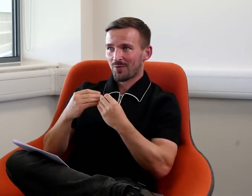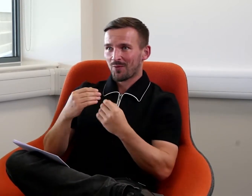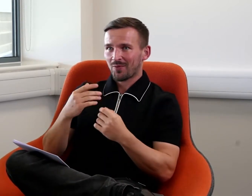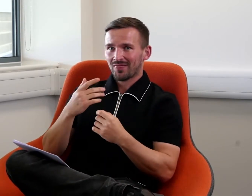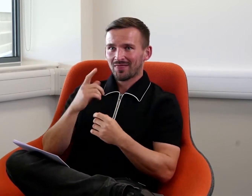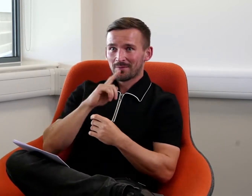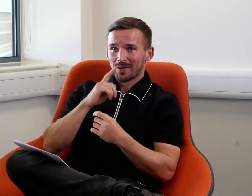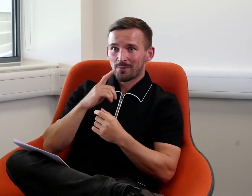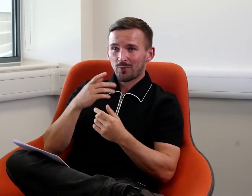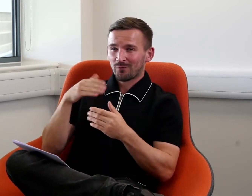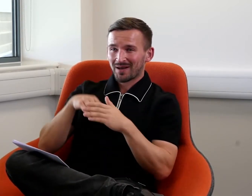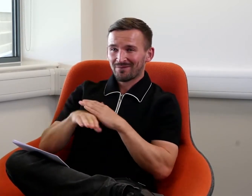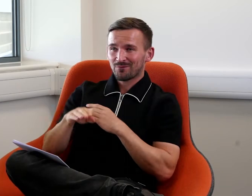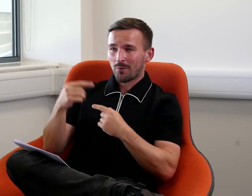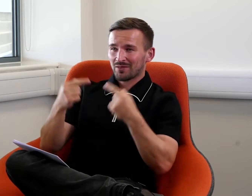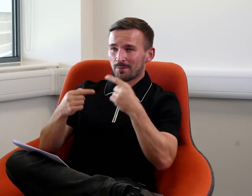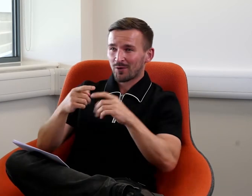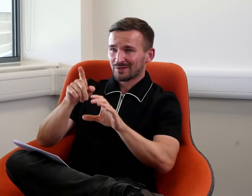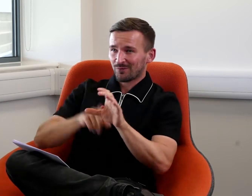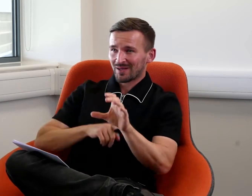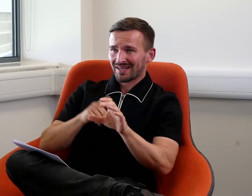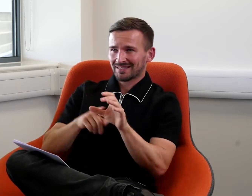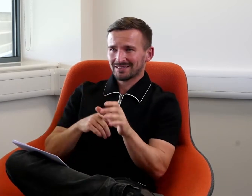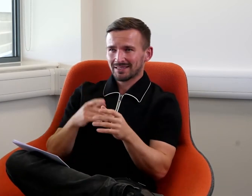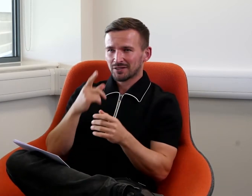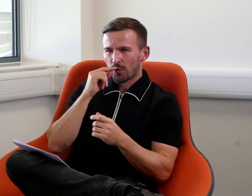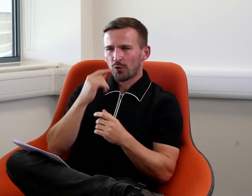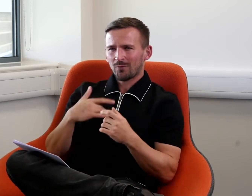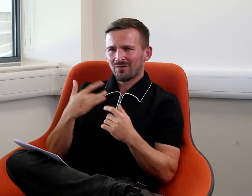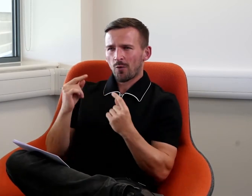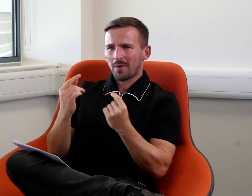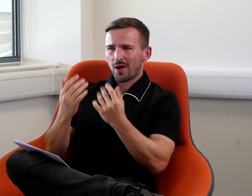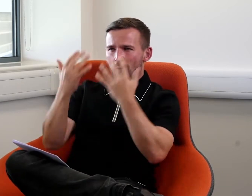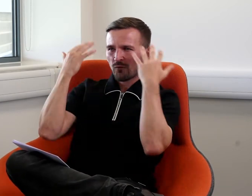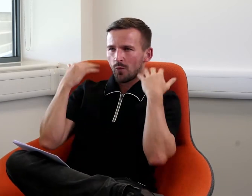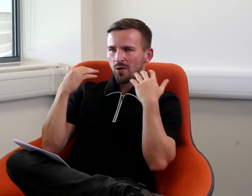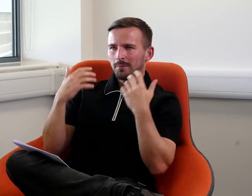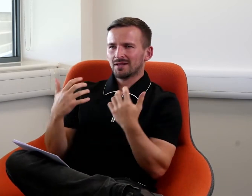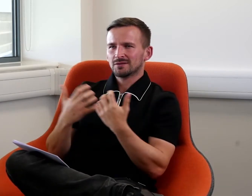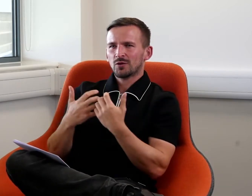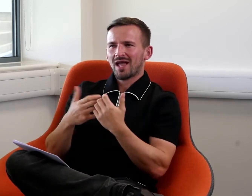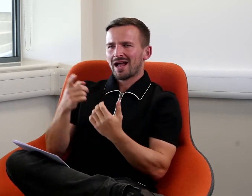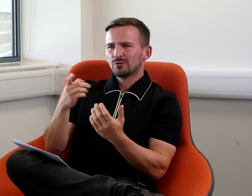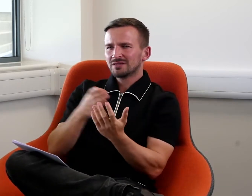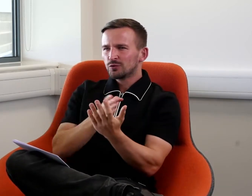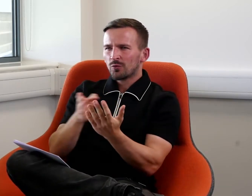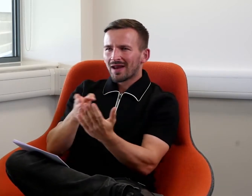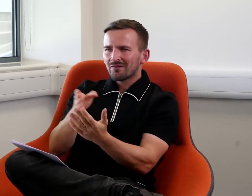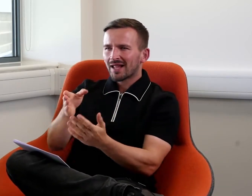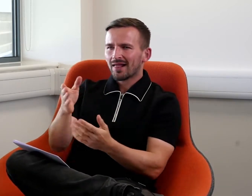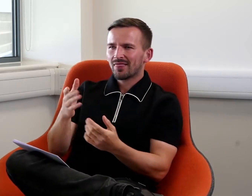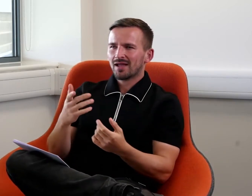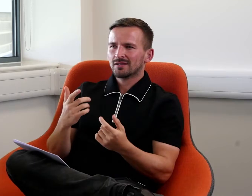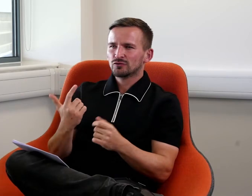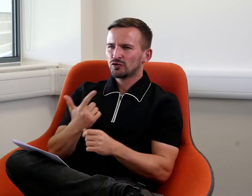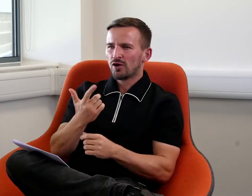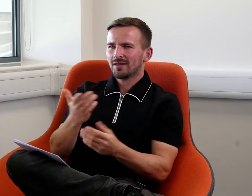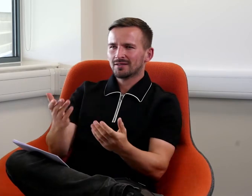moved areas. You know, you've got into politics at a young age. It could feel quite overwhelming for you. How did you navigate